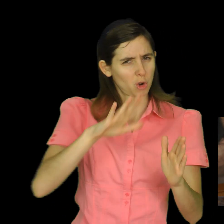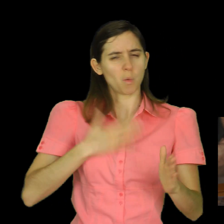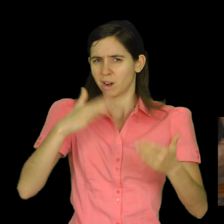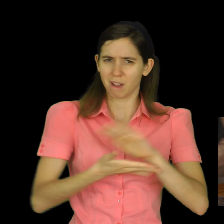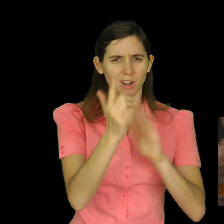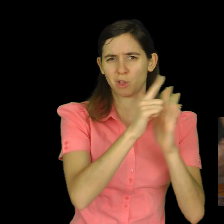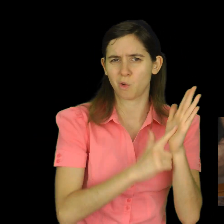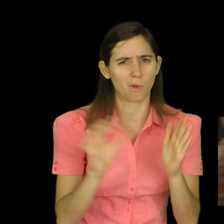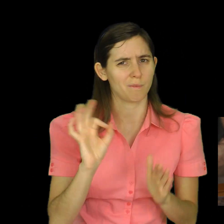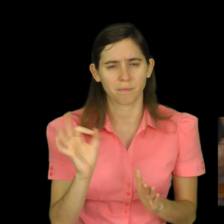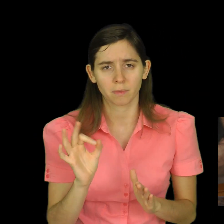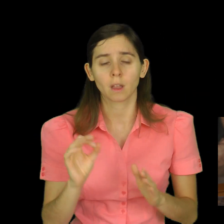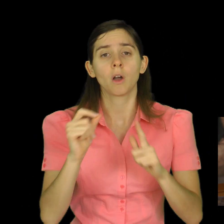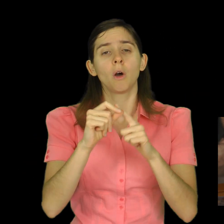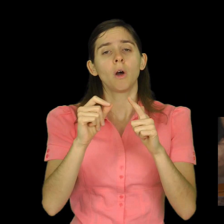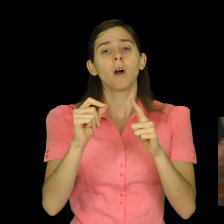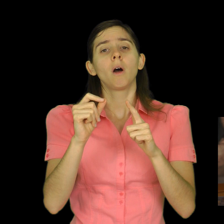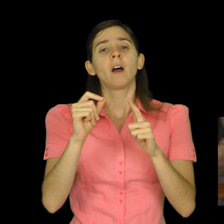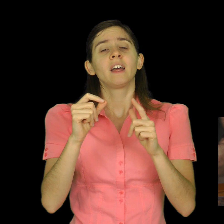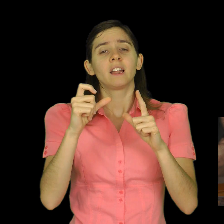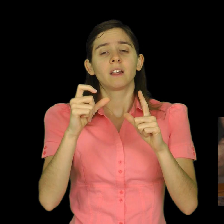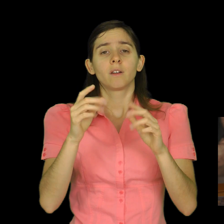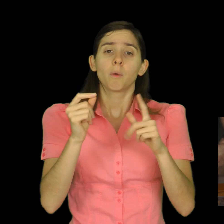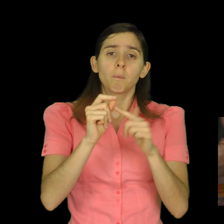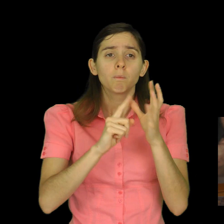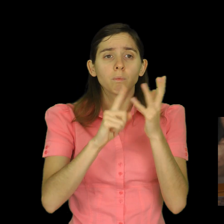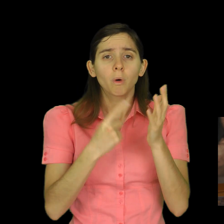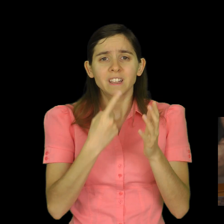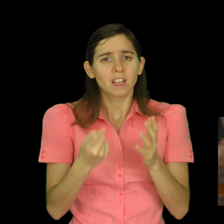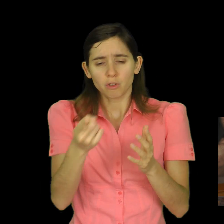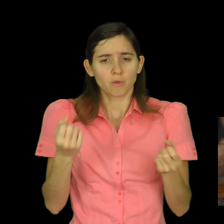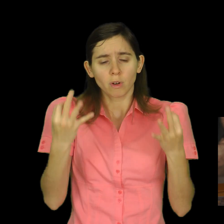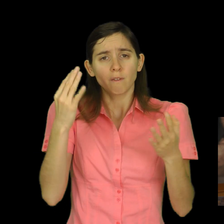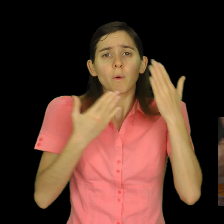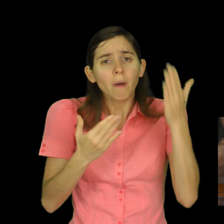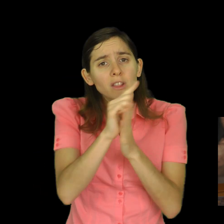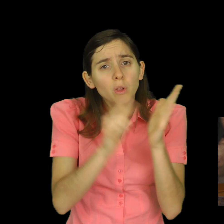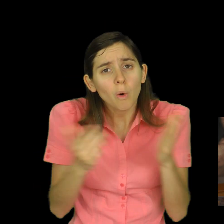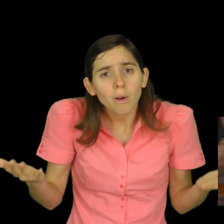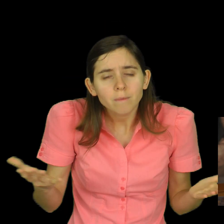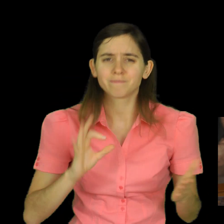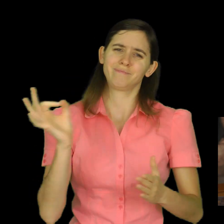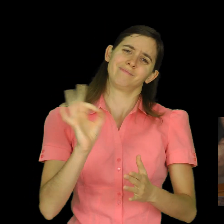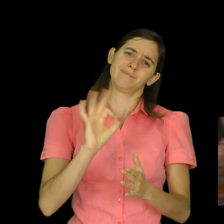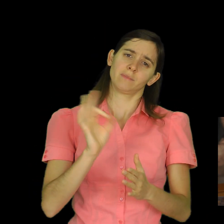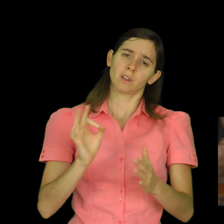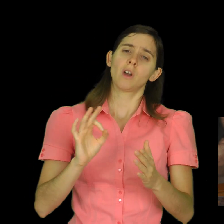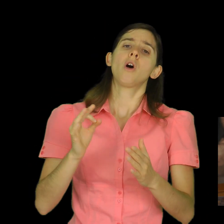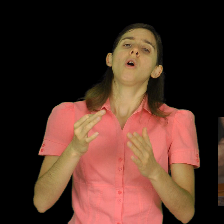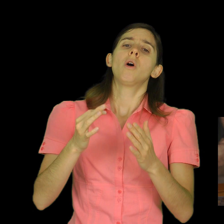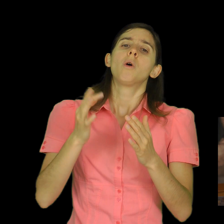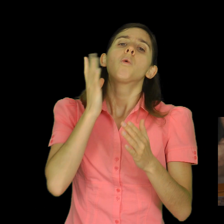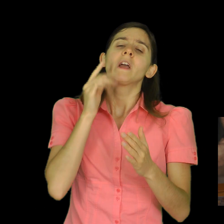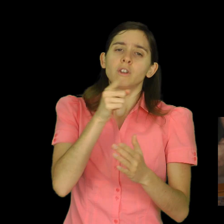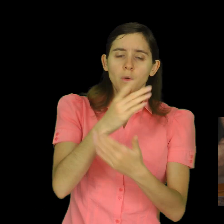is Paul saying that you don't have to obey the law? No, of course he's not. Obedience to God is the inevitable result of loving